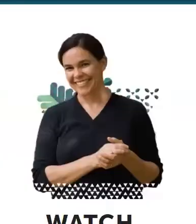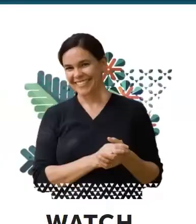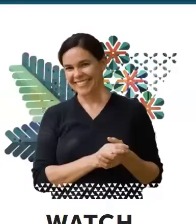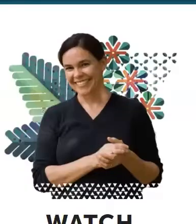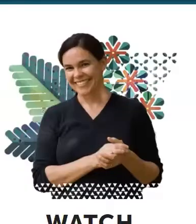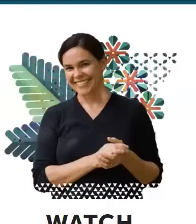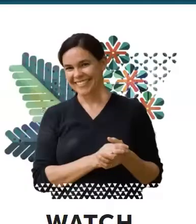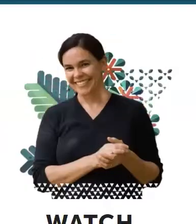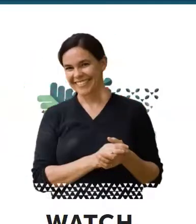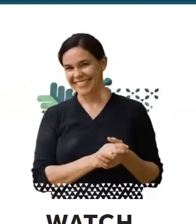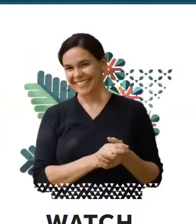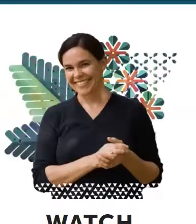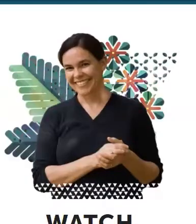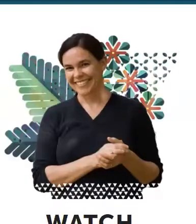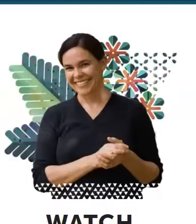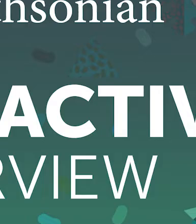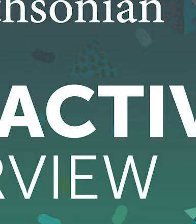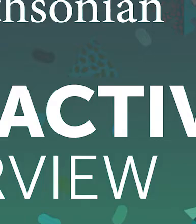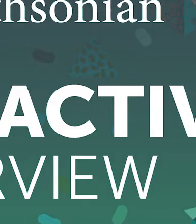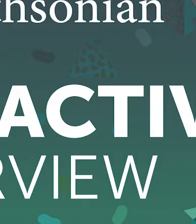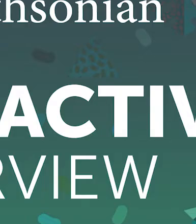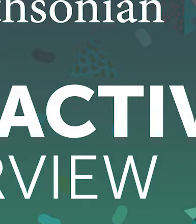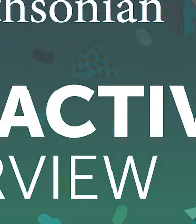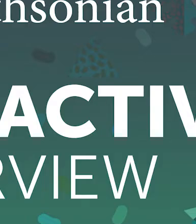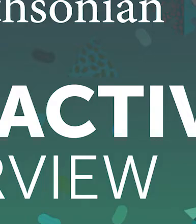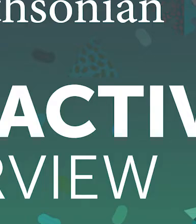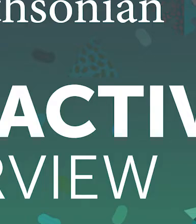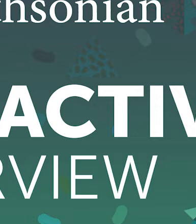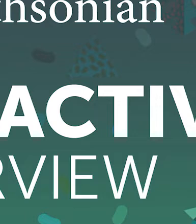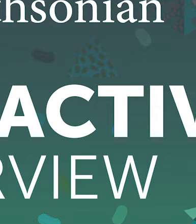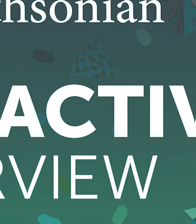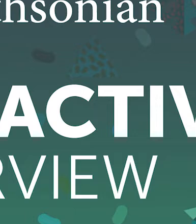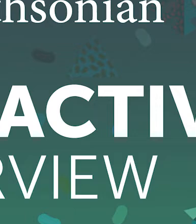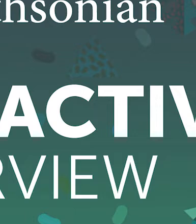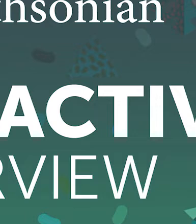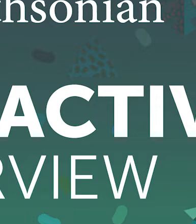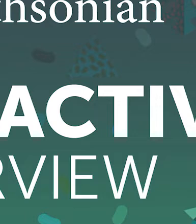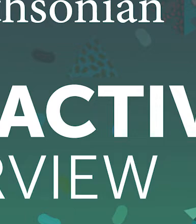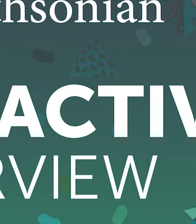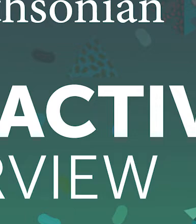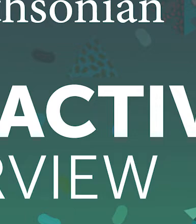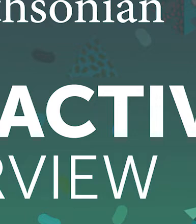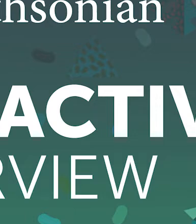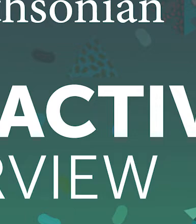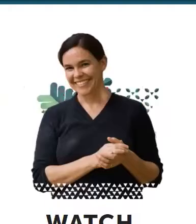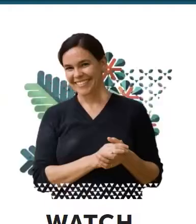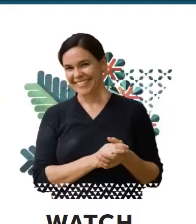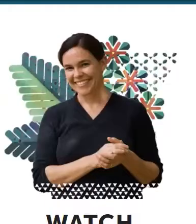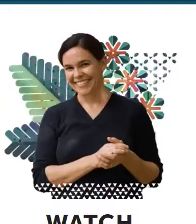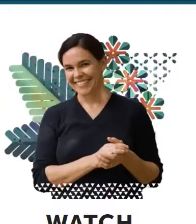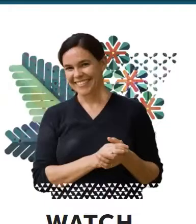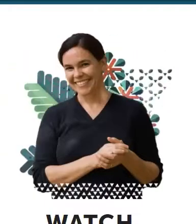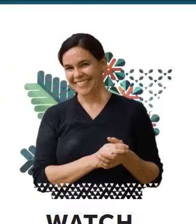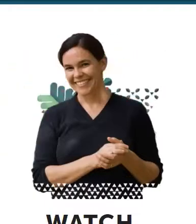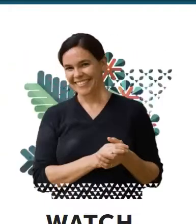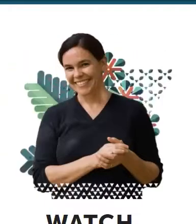so that is the classroom activity. We're going to switch gears a little bit, and we're going to go to the online interactive.